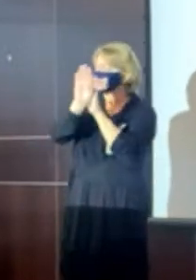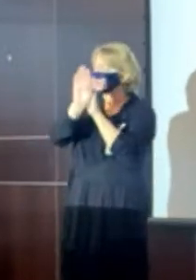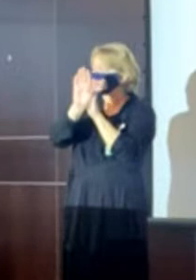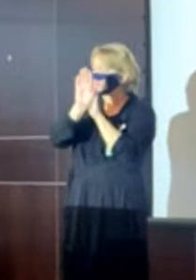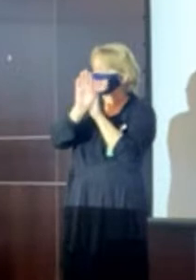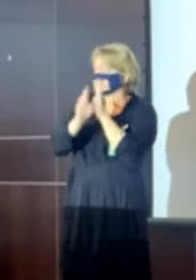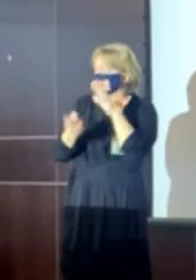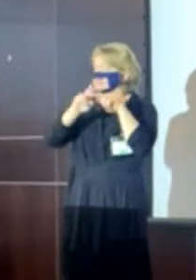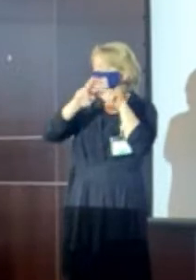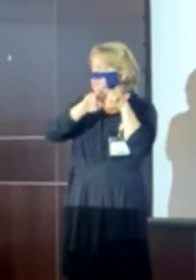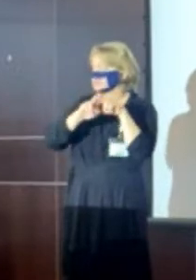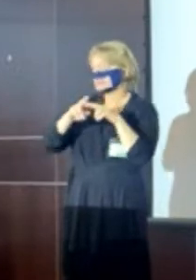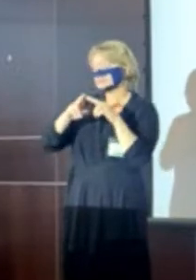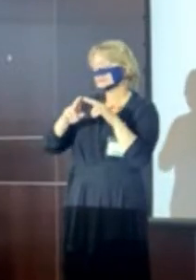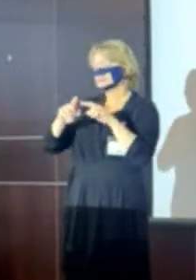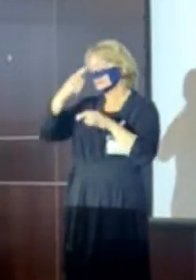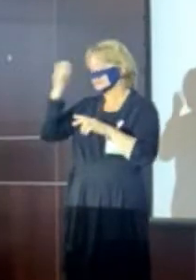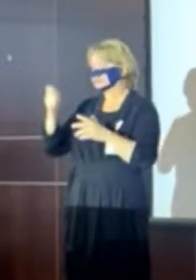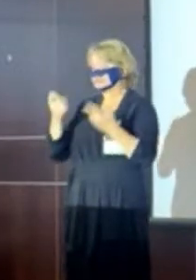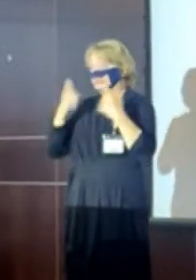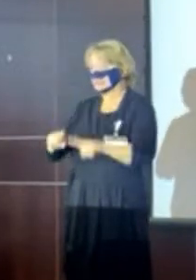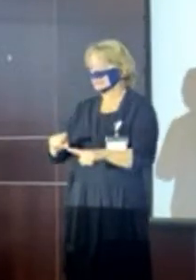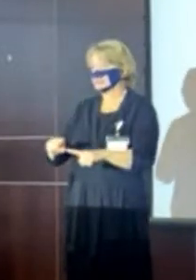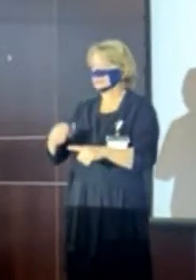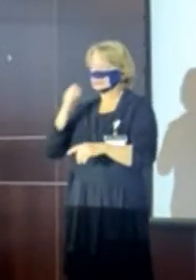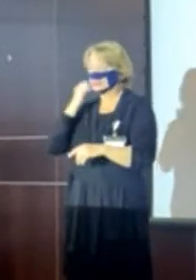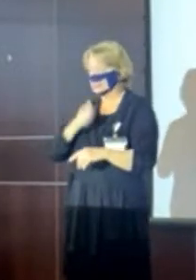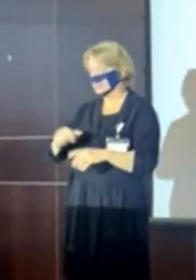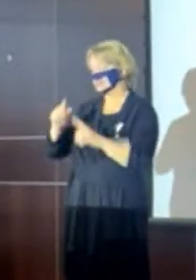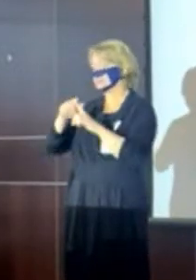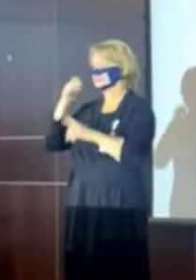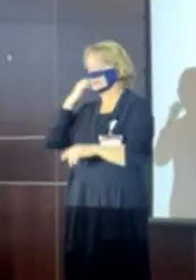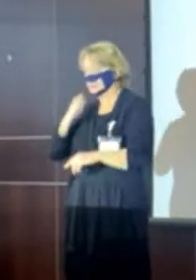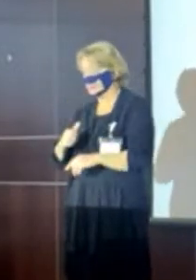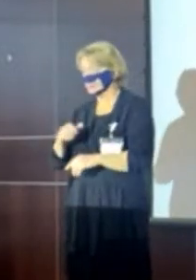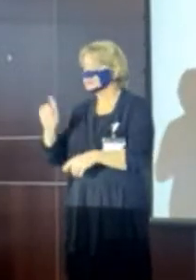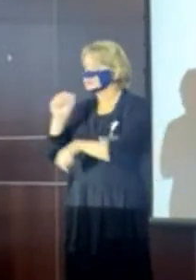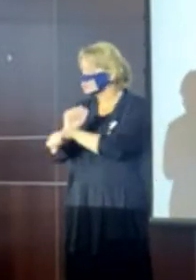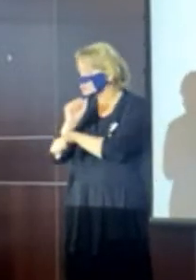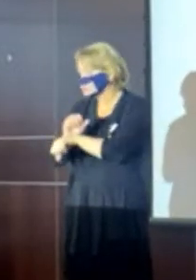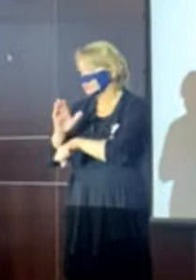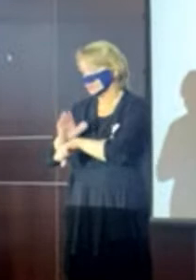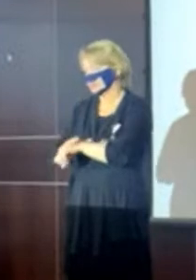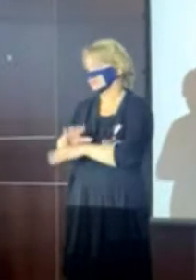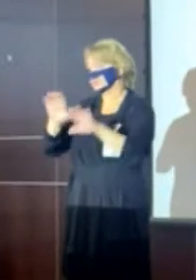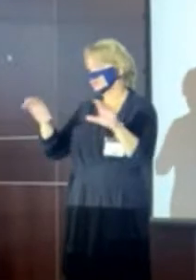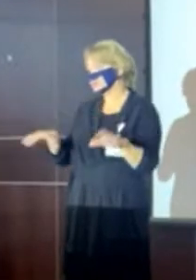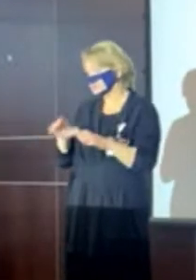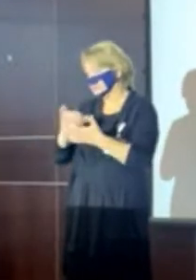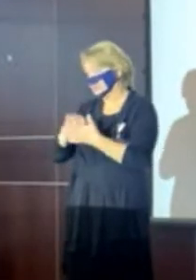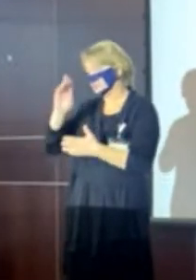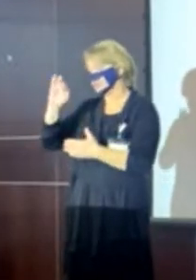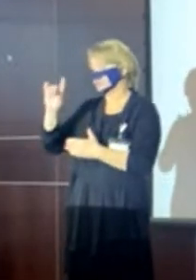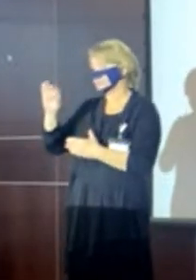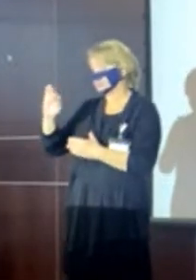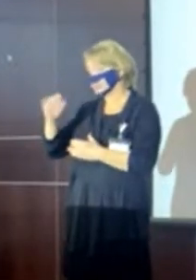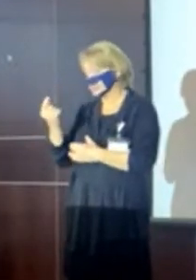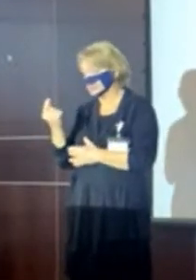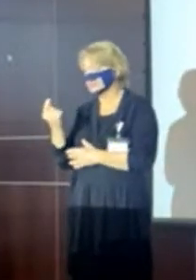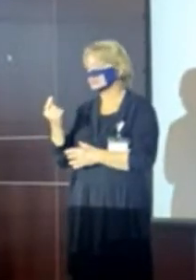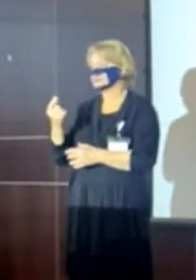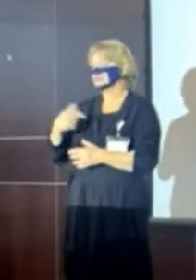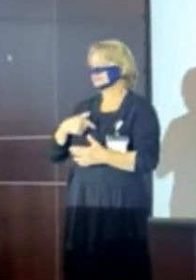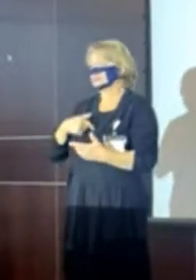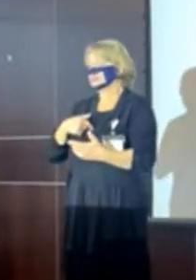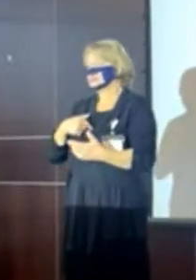kind of day by day basis. So we're actually working through that with the modeling right now. That even though now I think one thing that could see an increase is moving